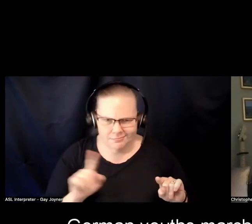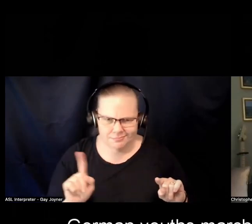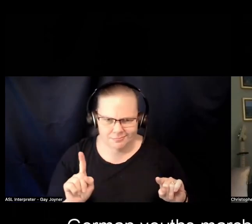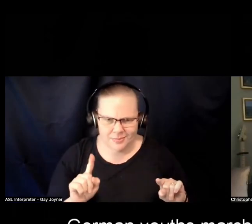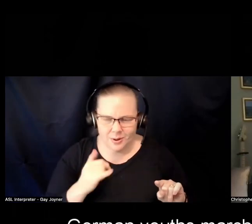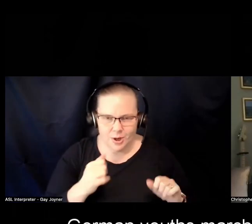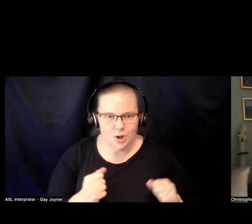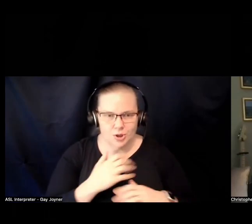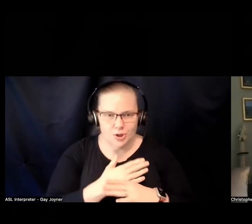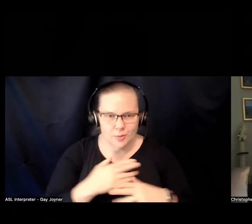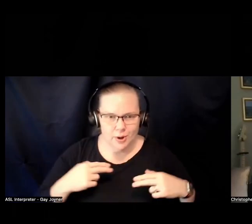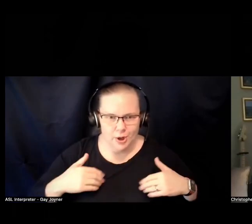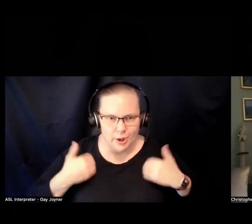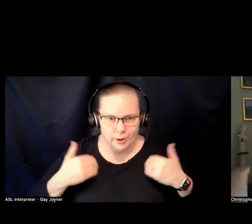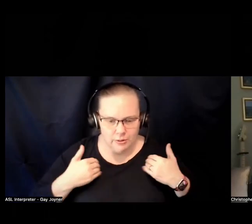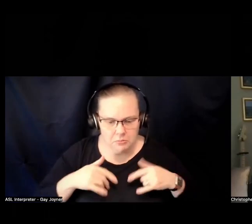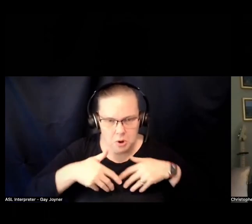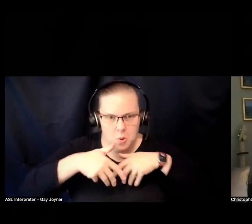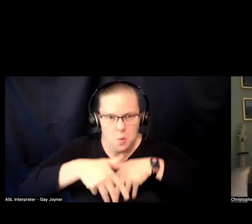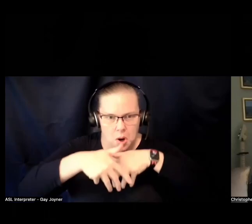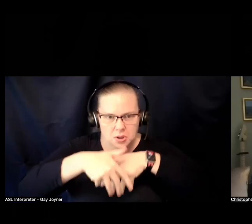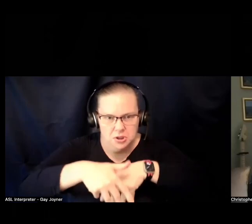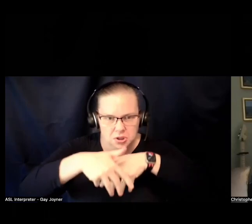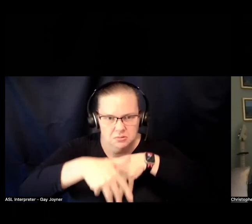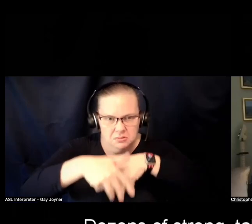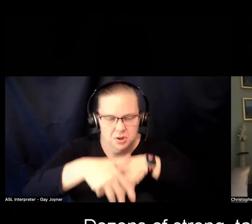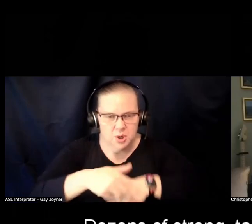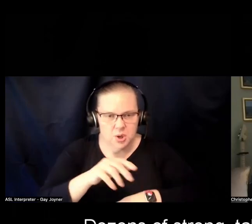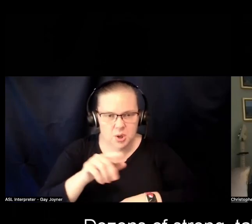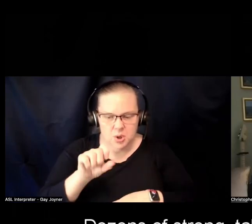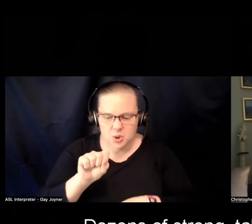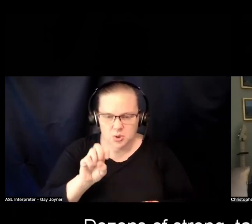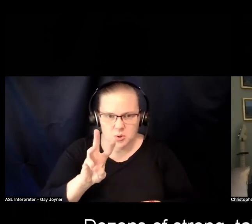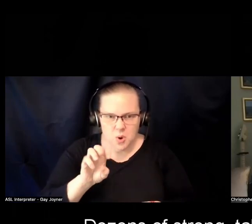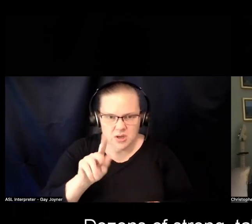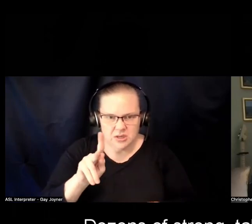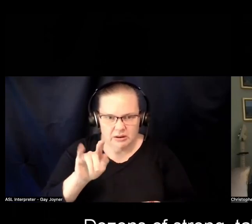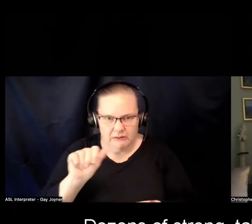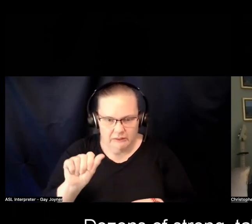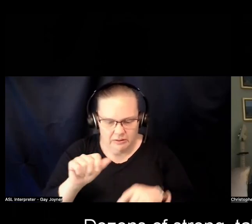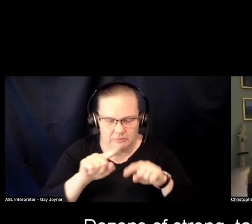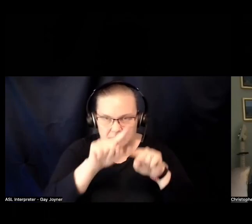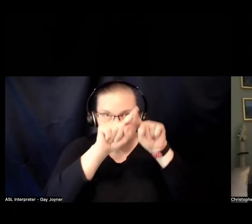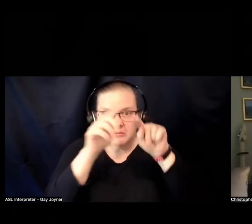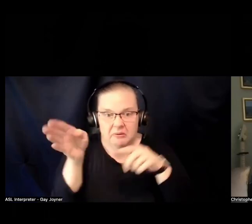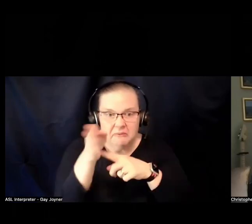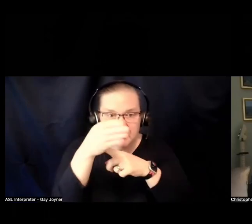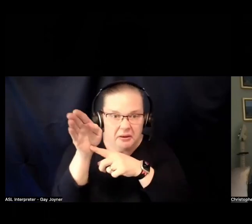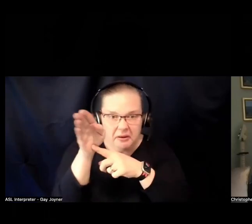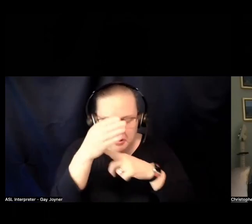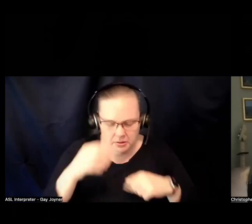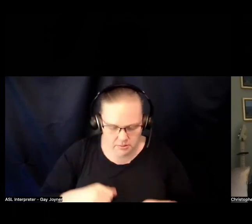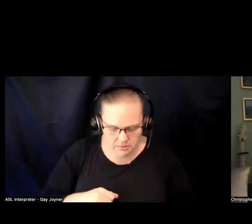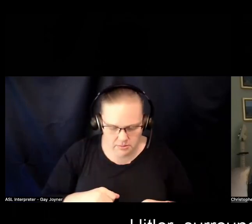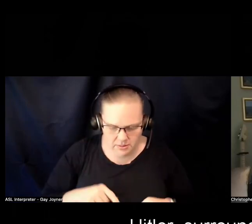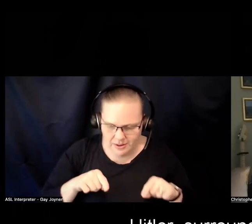youths marching in a mountain valley, a swastika flag held high. Dozens of strong, tall Aryan women in matching outfits performed